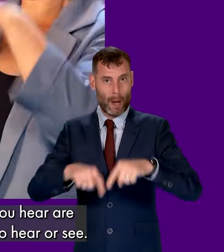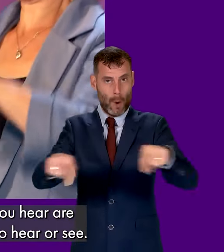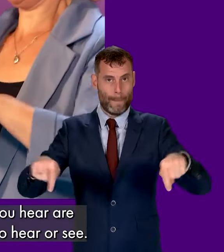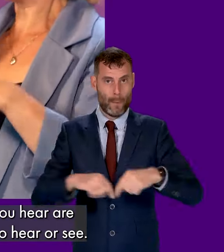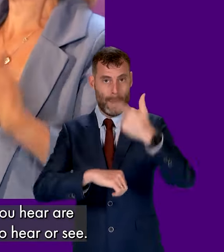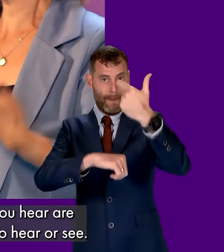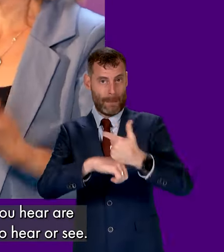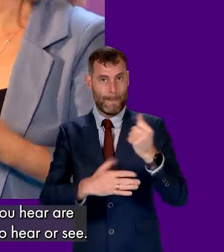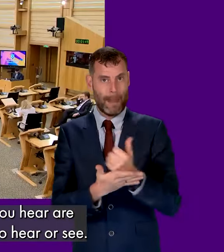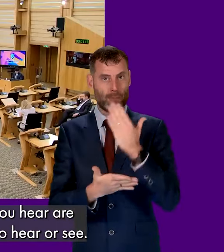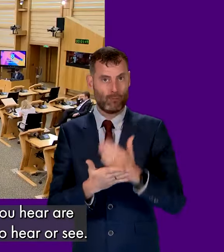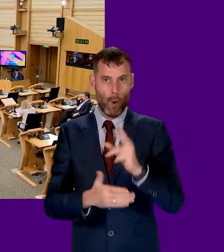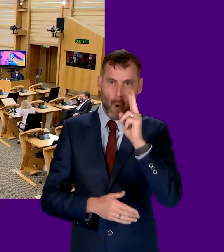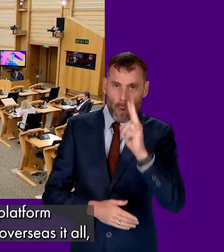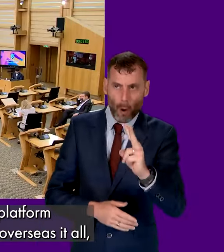hear or see.